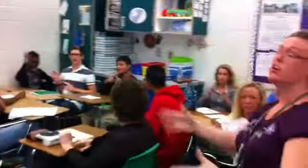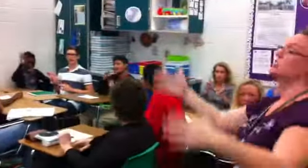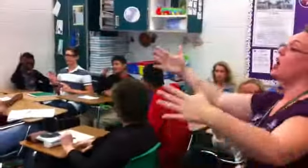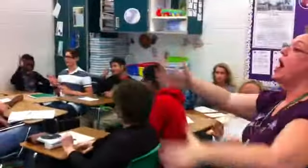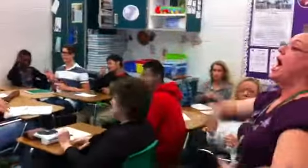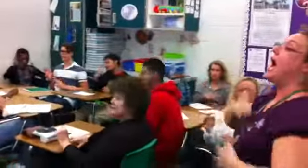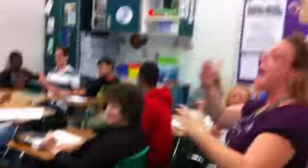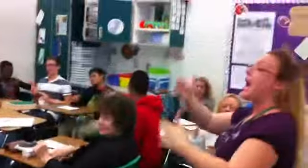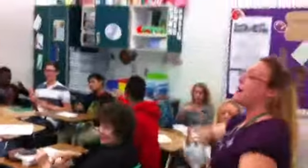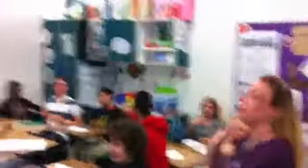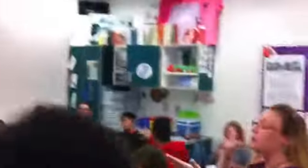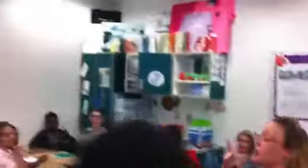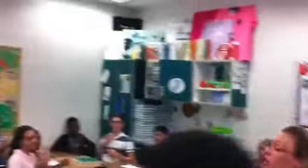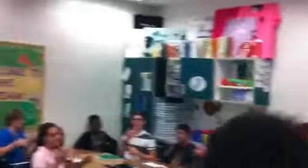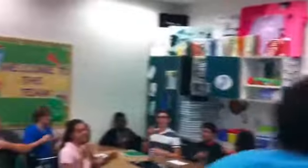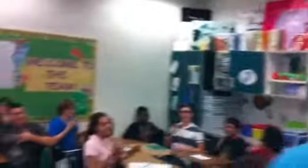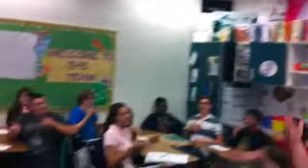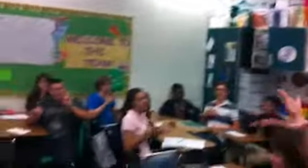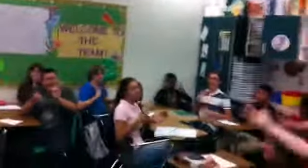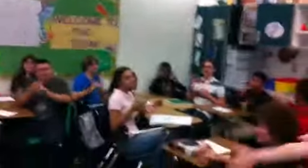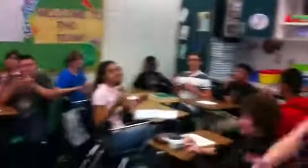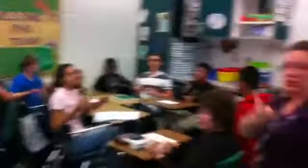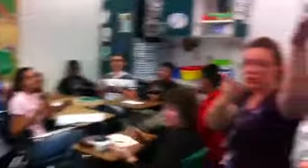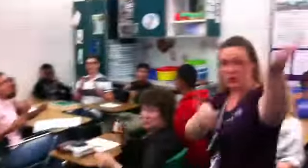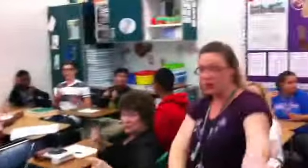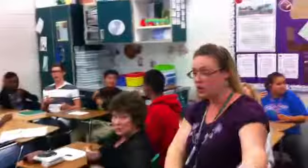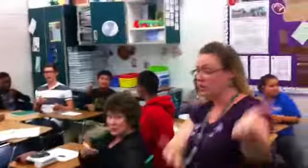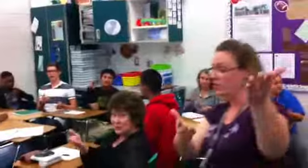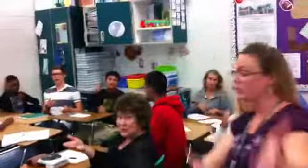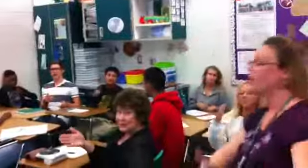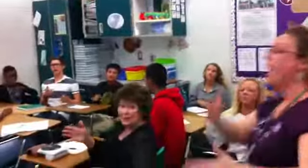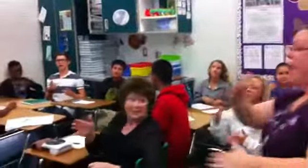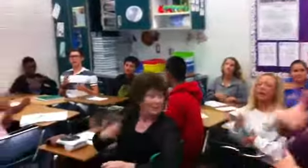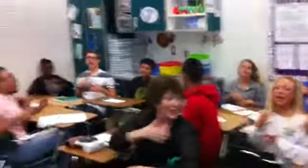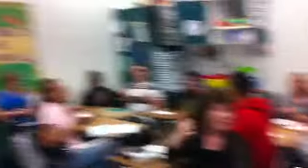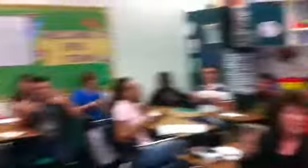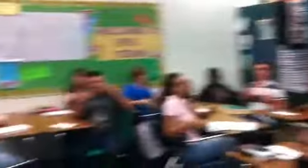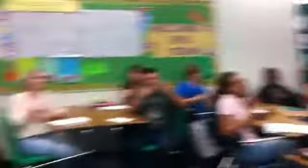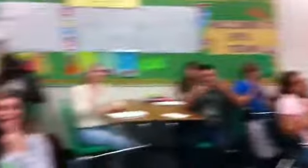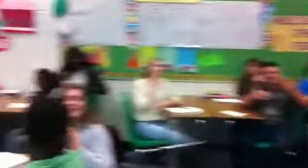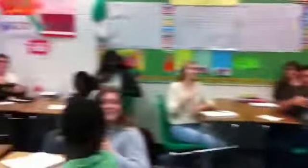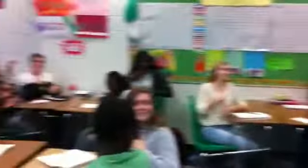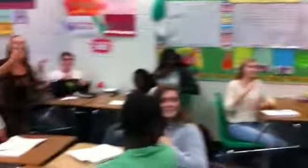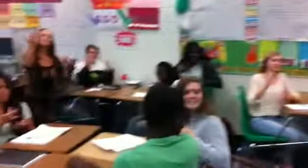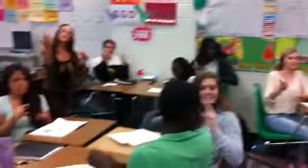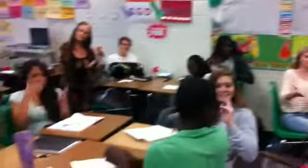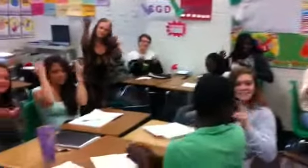So, happy birthday to you. Happy birthday to